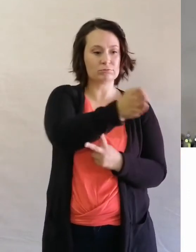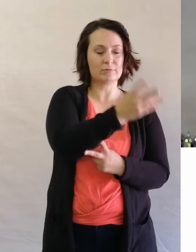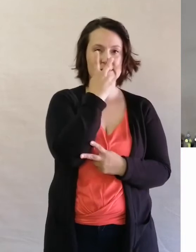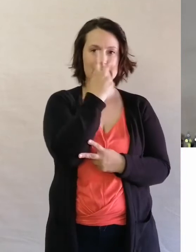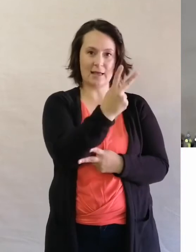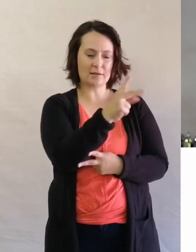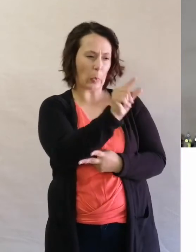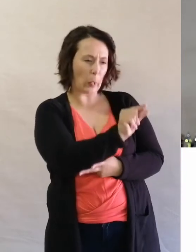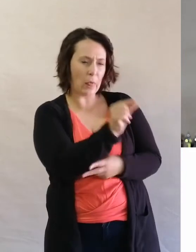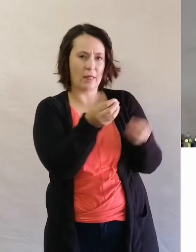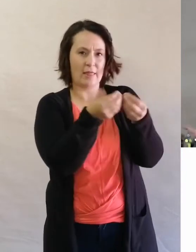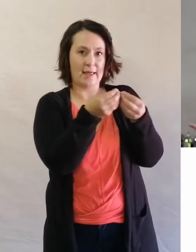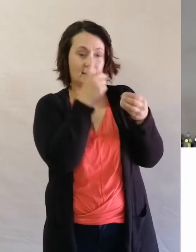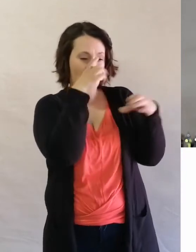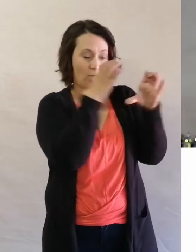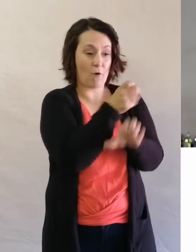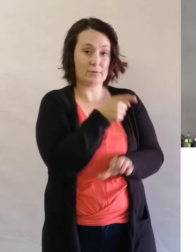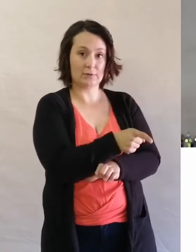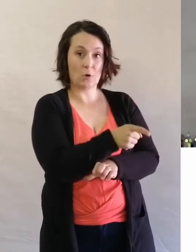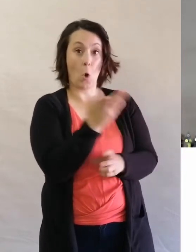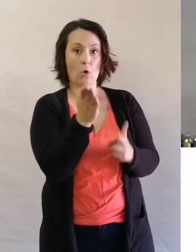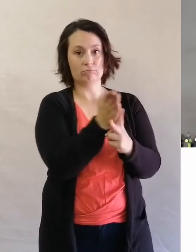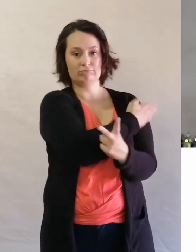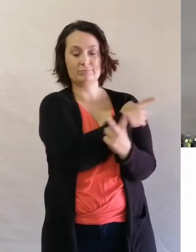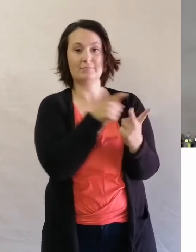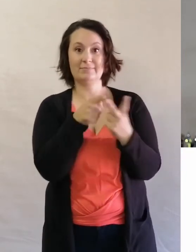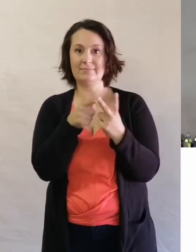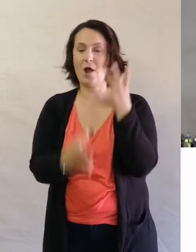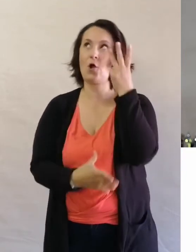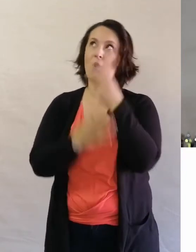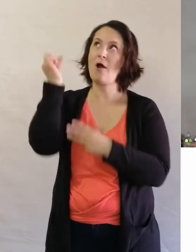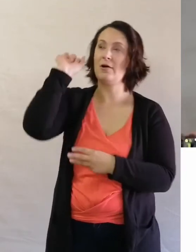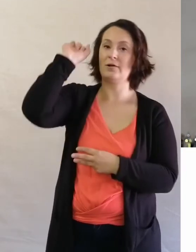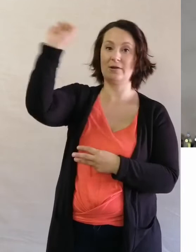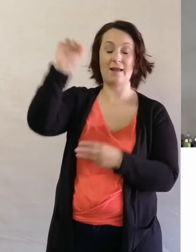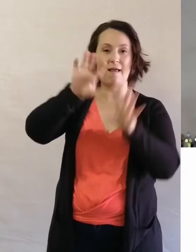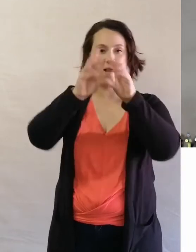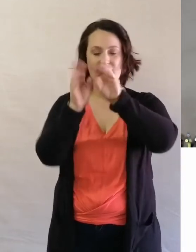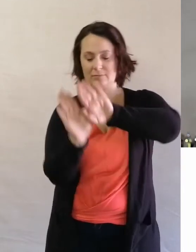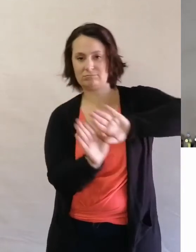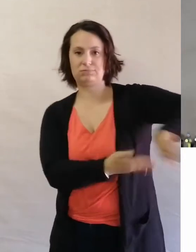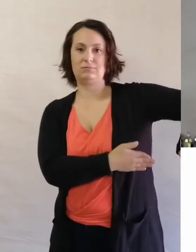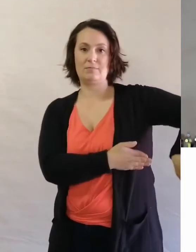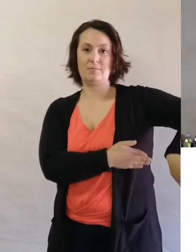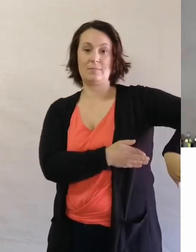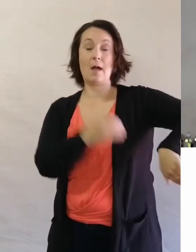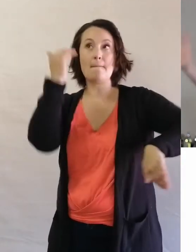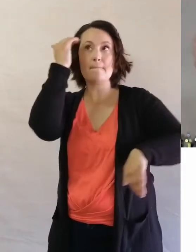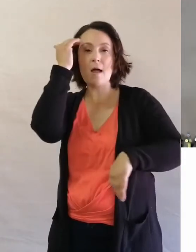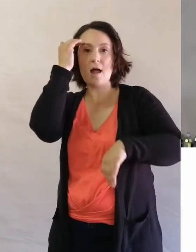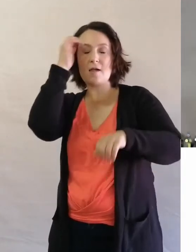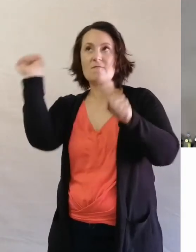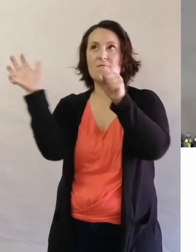on these puny little things, or you can put that aside and say, God, I put to death that stuff. Fill my mind with the